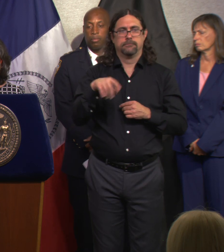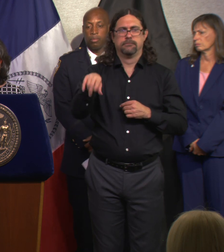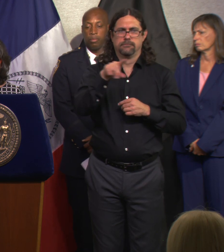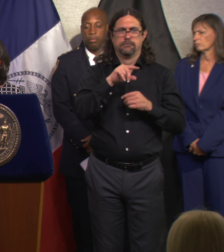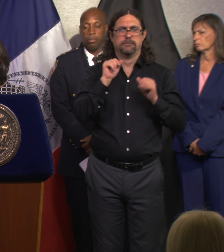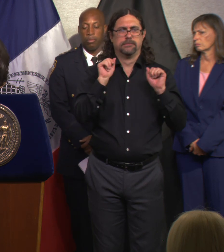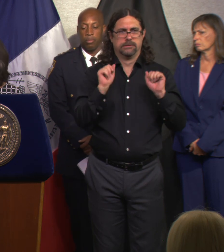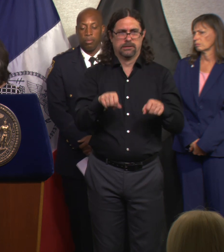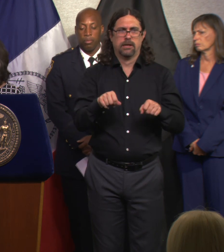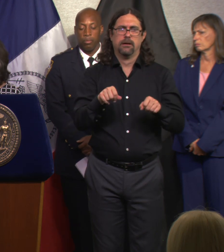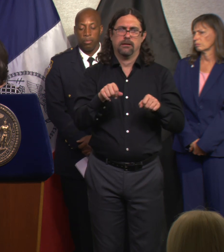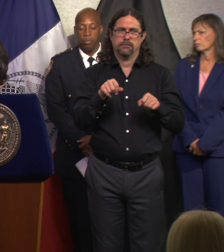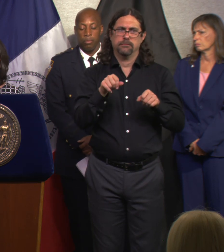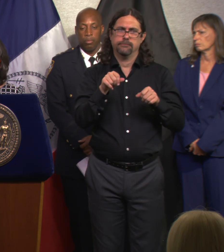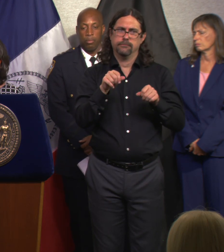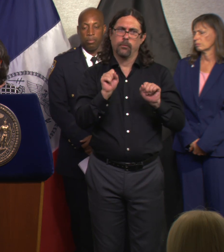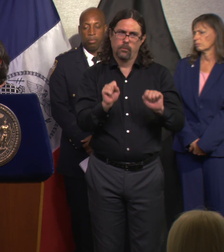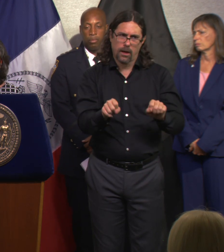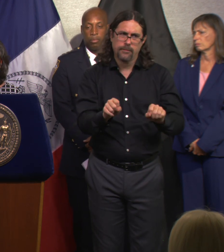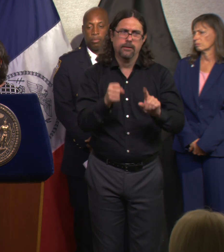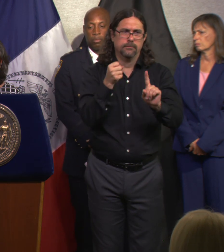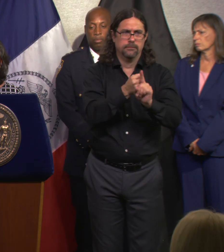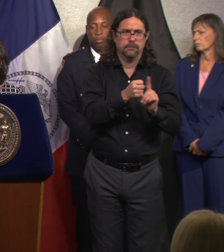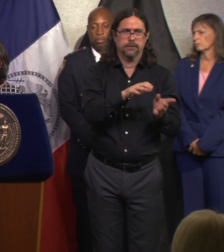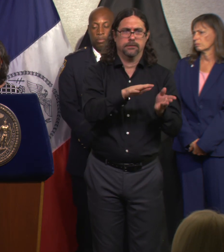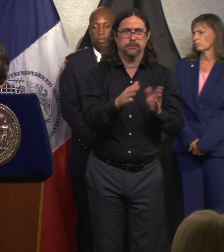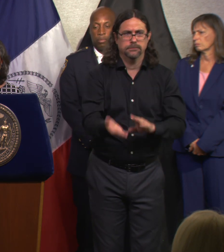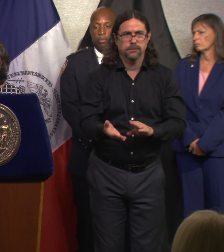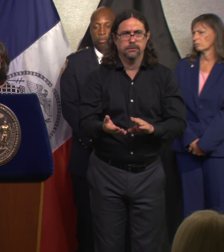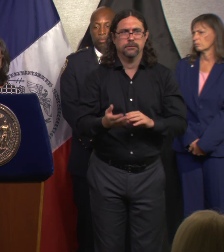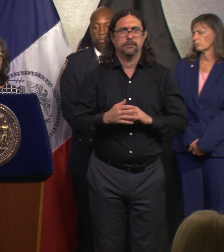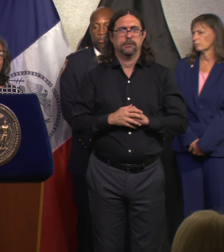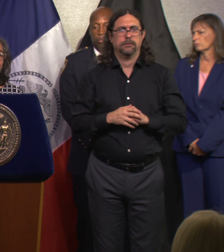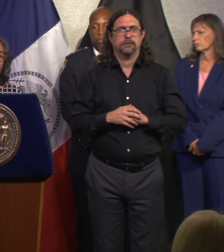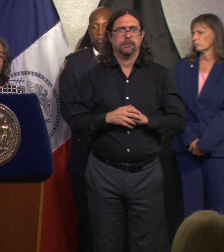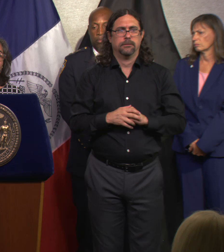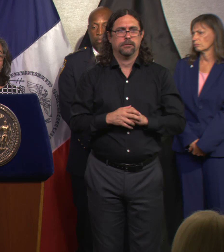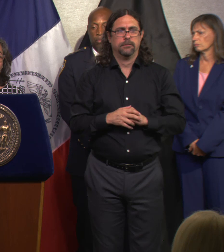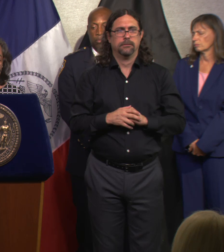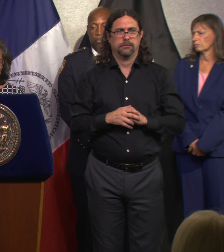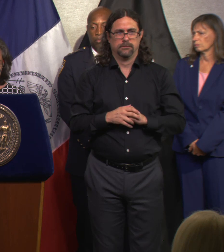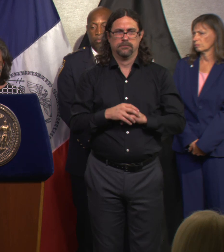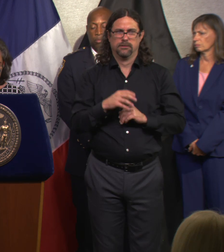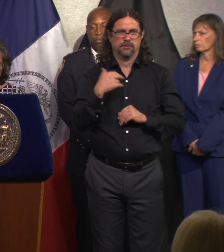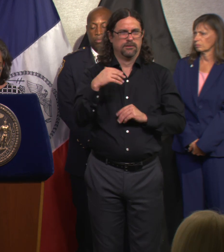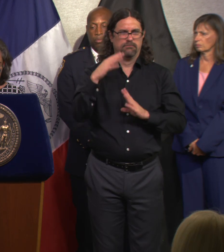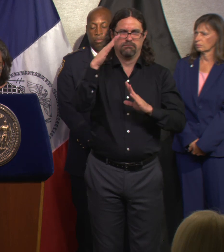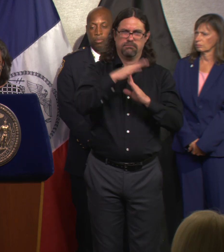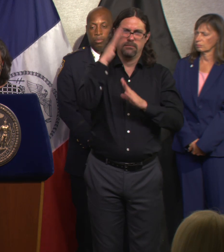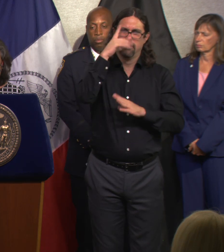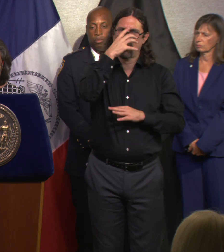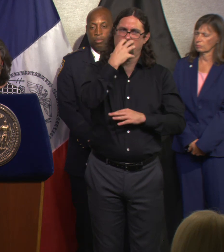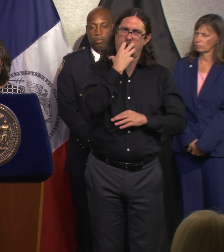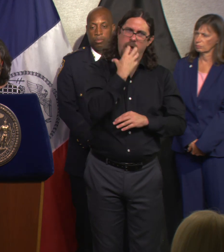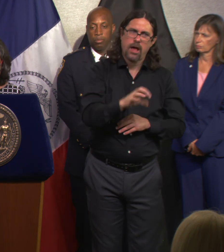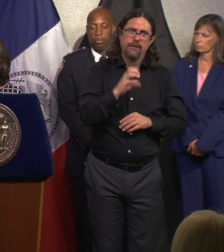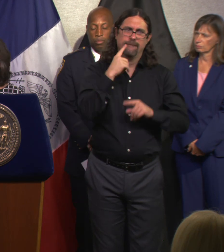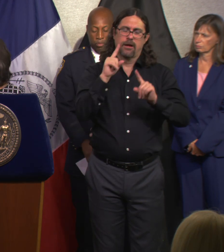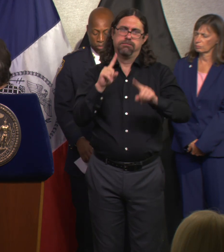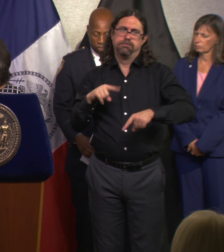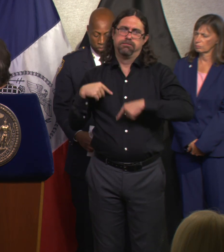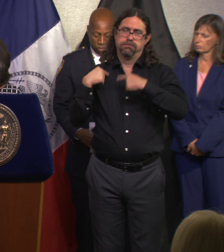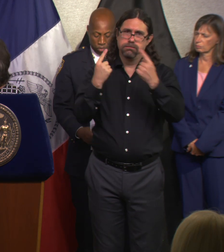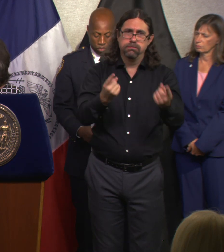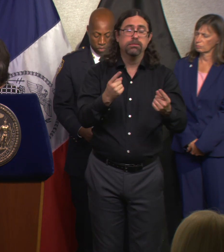stroke deaths in recent years have involved people who were exposed to heat in their homes without air conditioning. The best way to